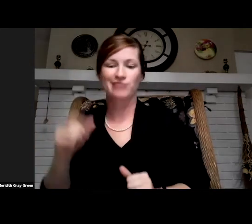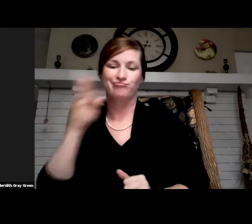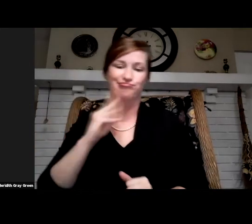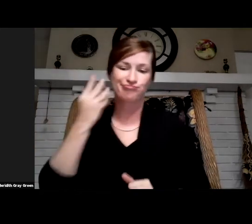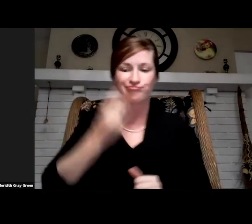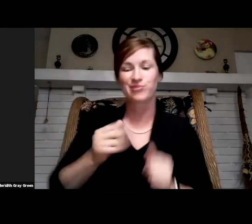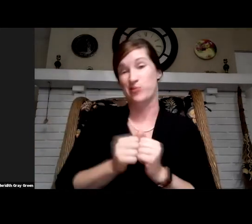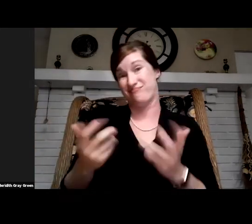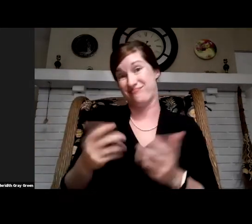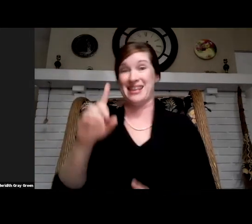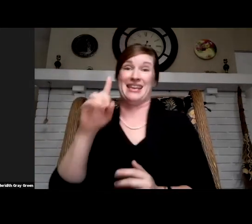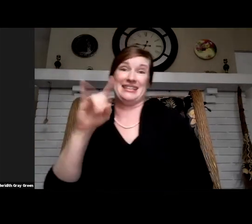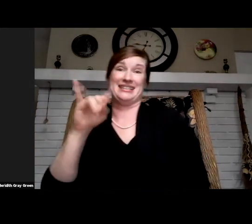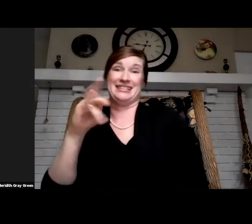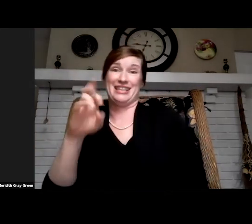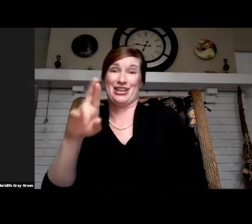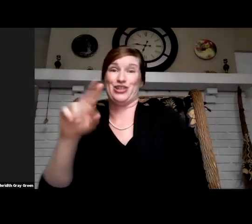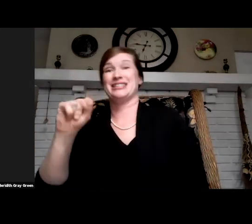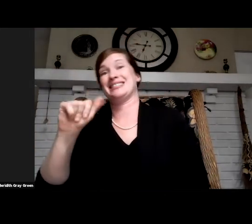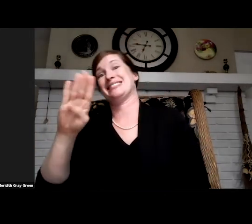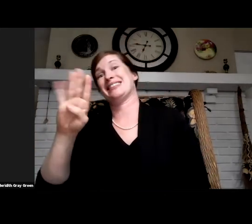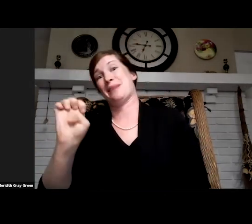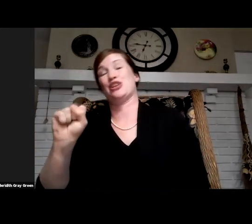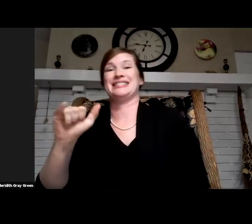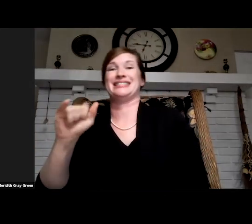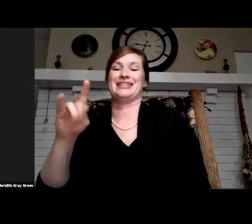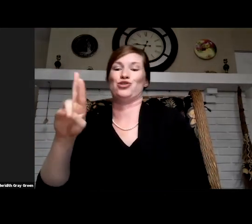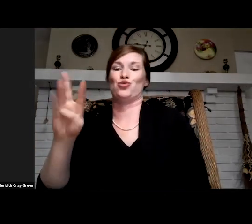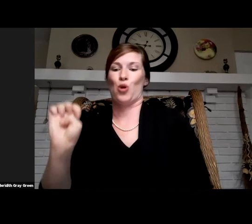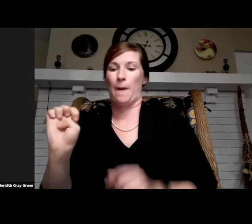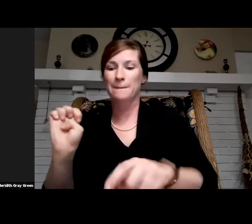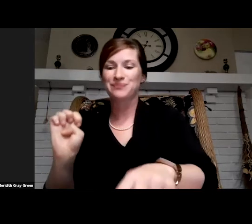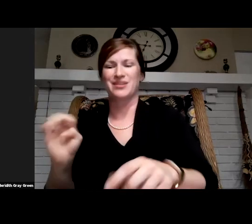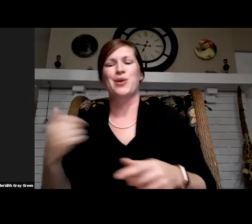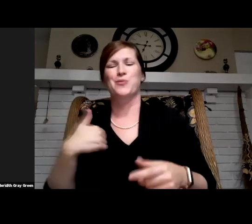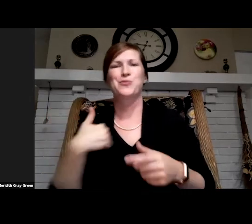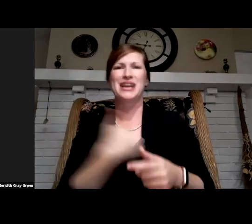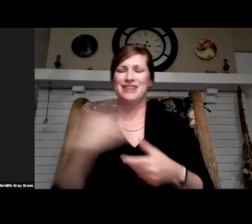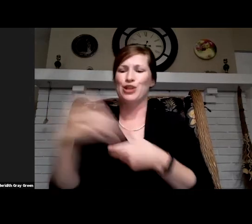with. It's the dinner table syndrome.